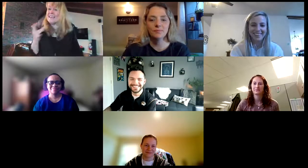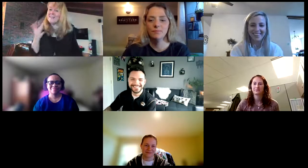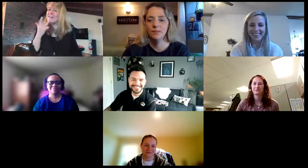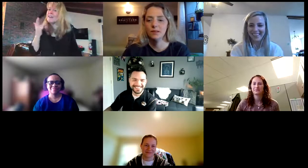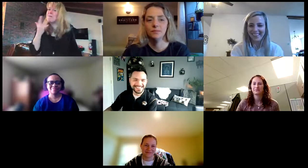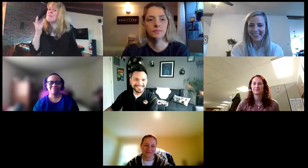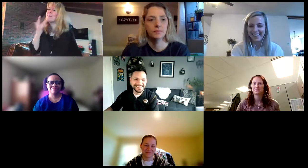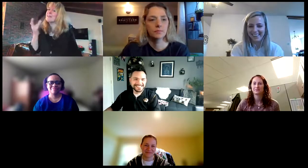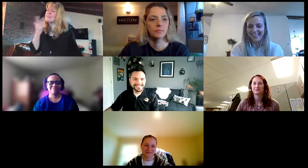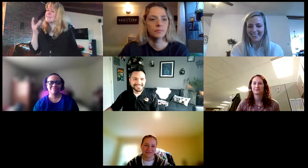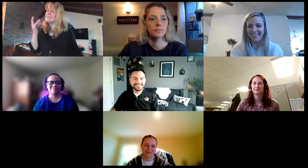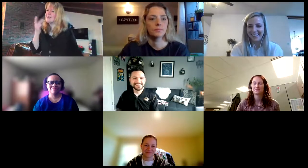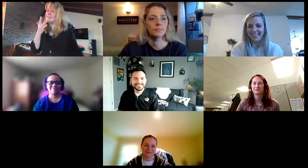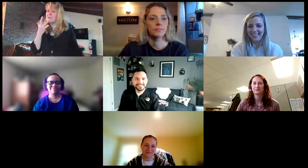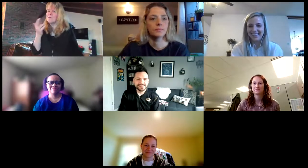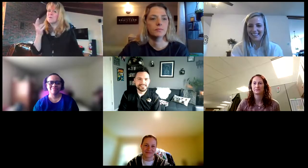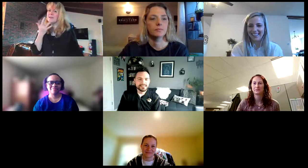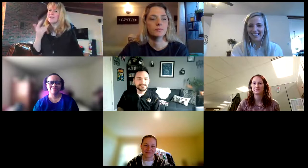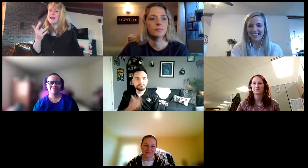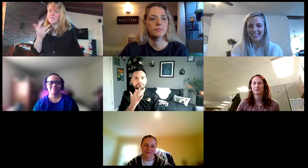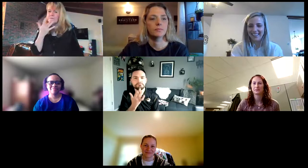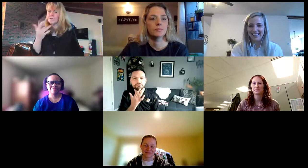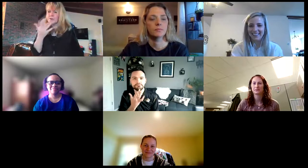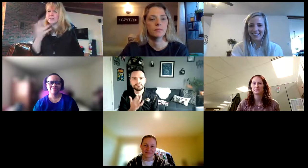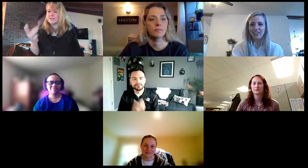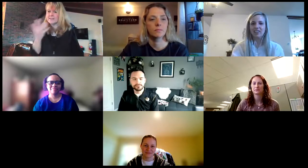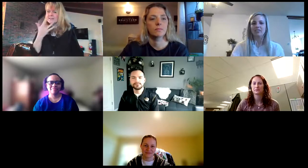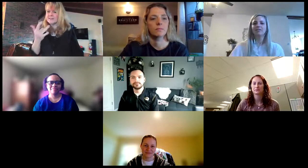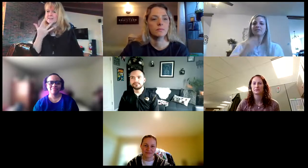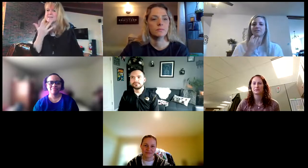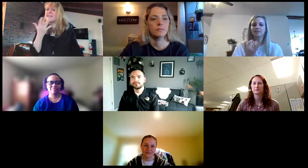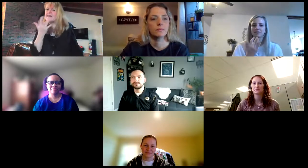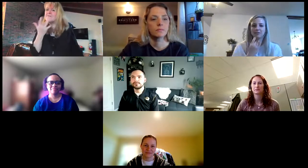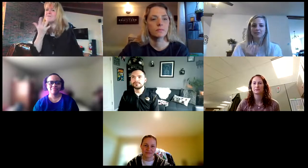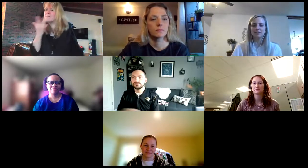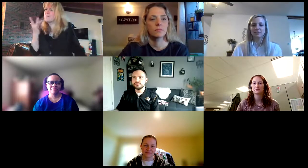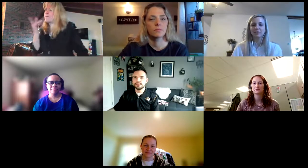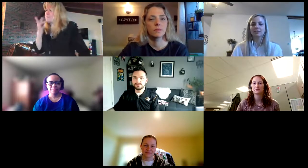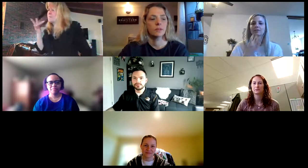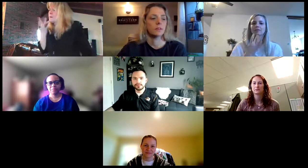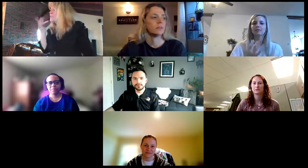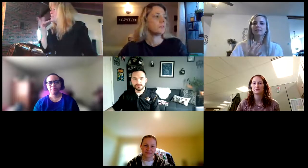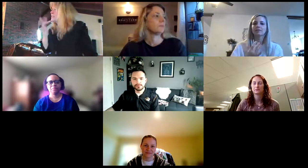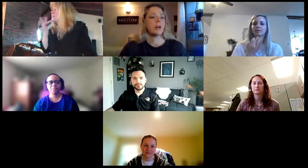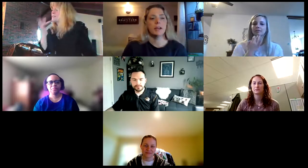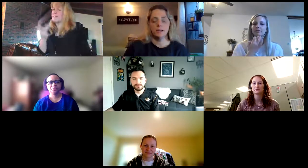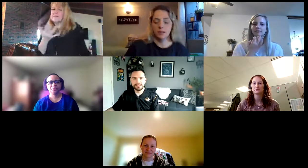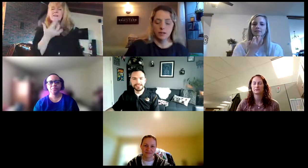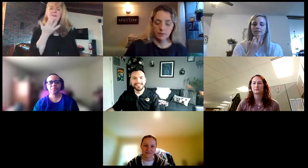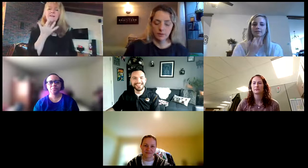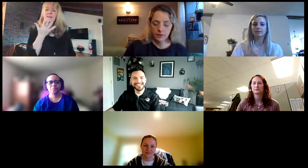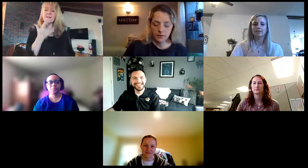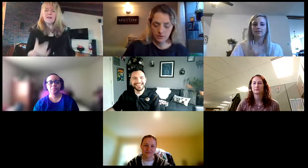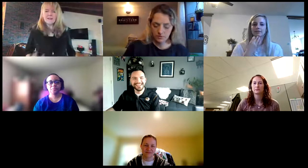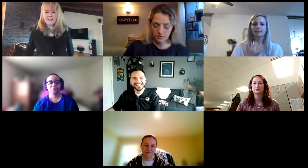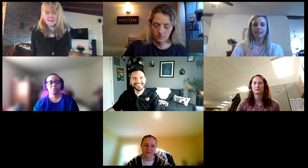Lucky, maybe Lucky's like you bring it out from your chin instead of punching it. I can look it